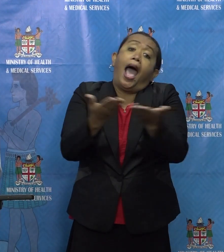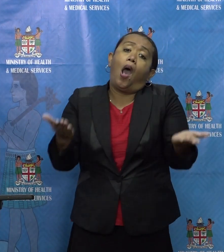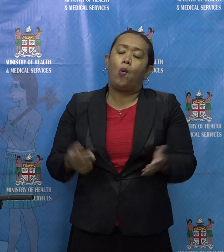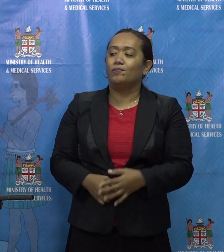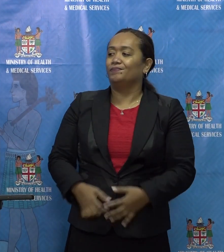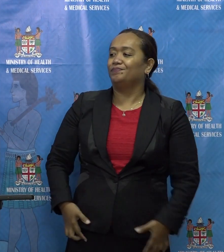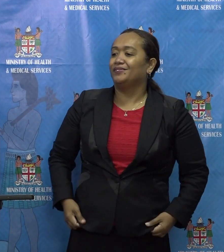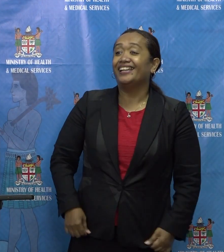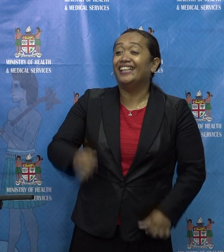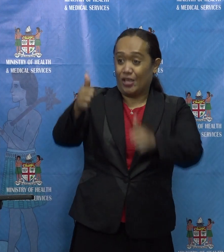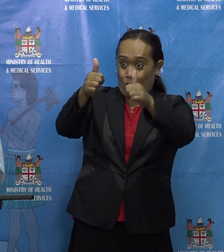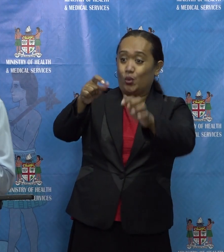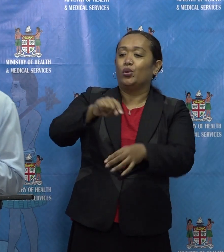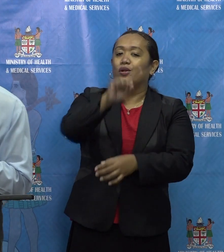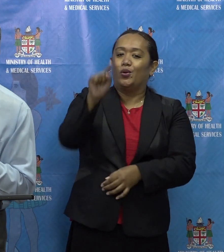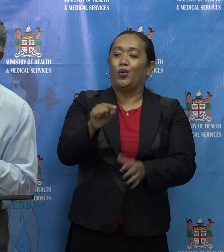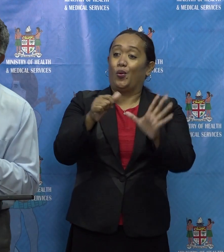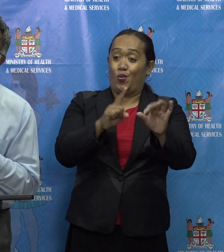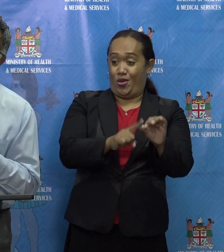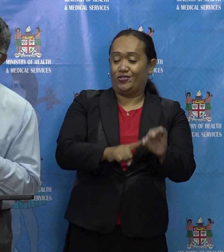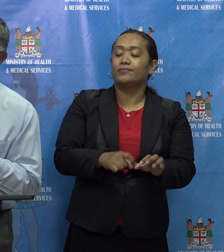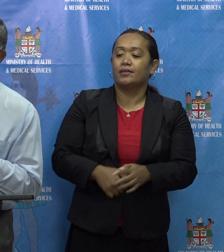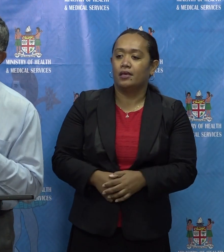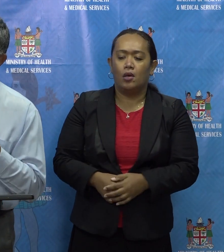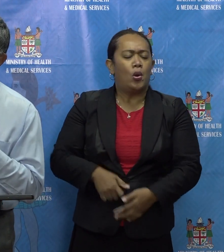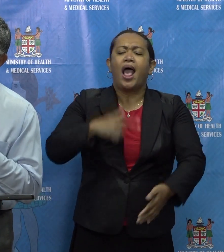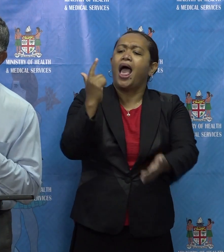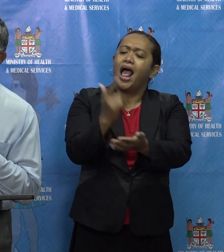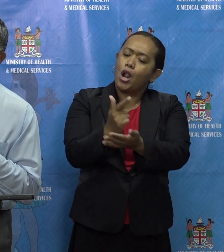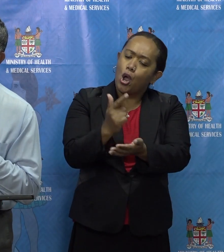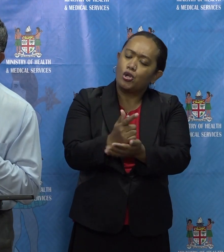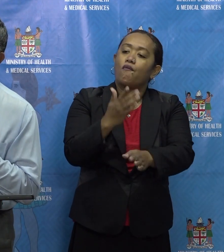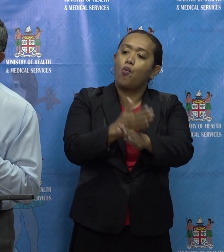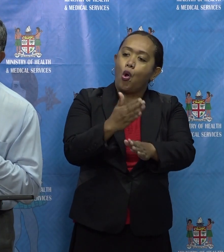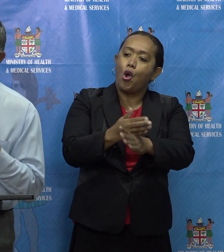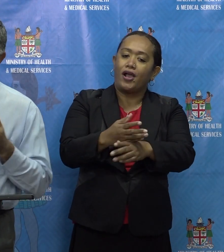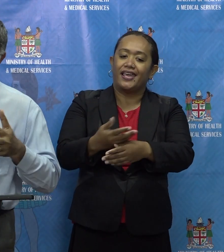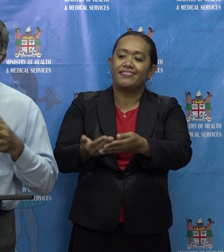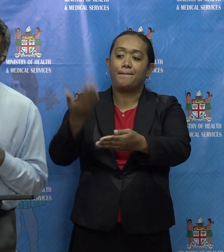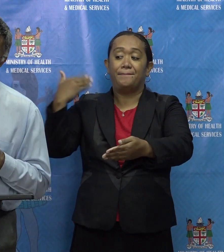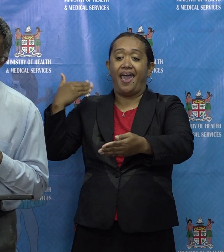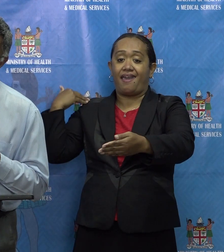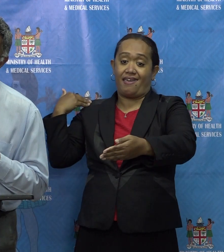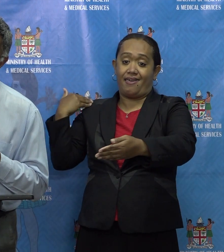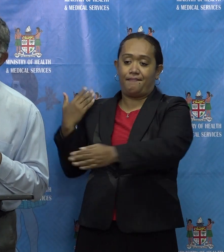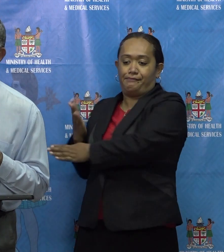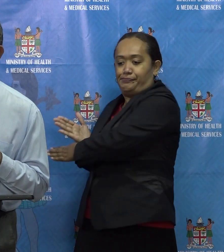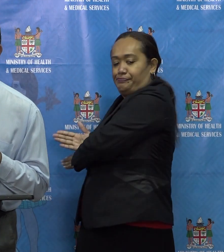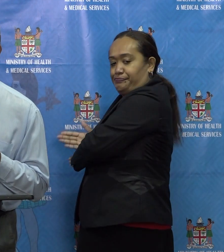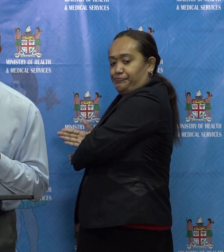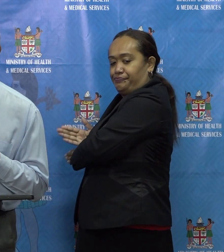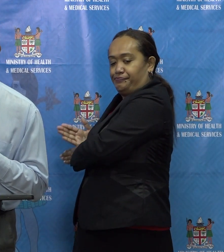Yeah, that's a good question. There is a lot of work that is done in the background to take care of the